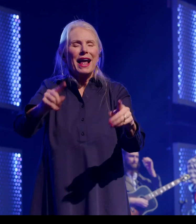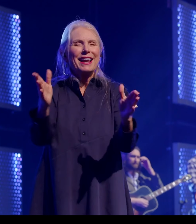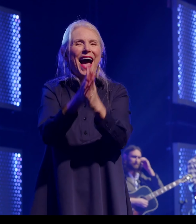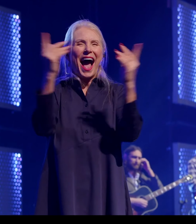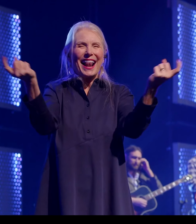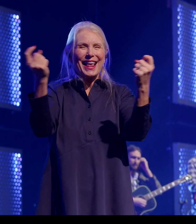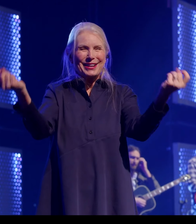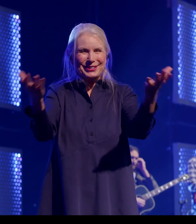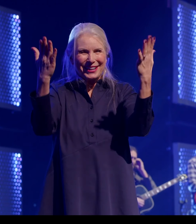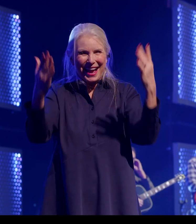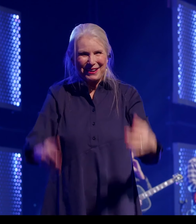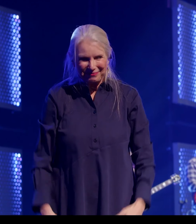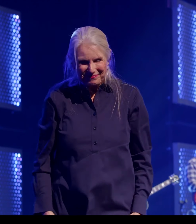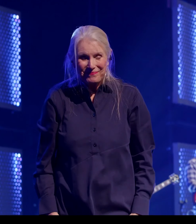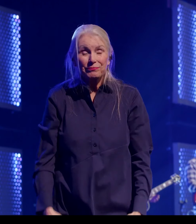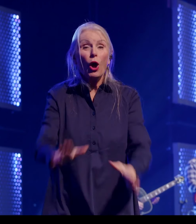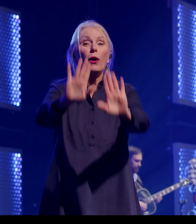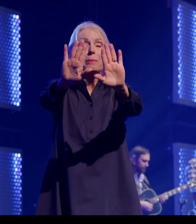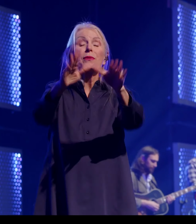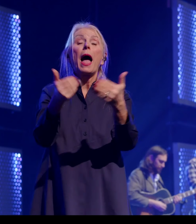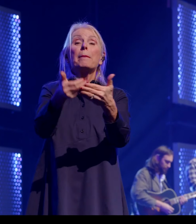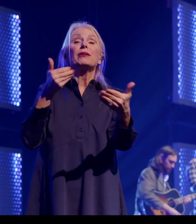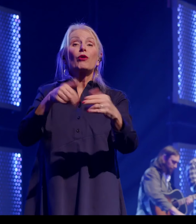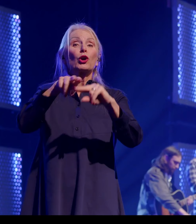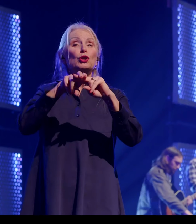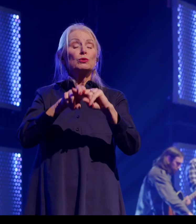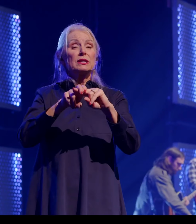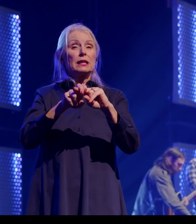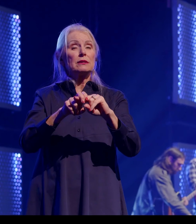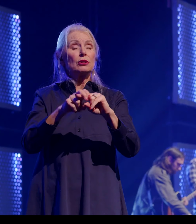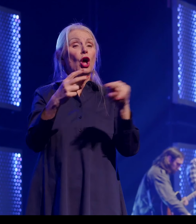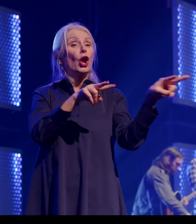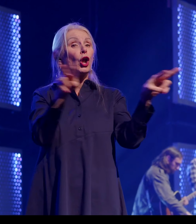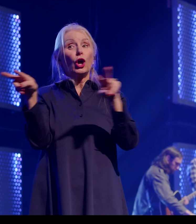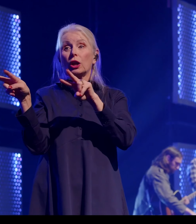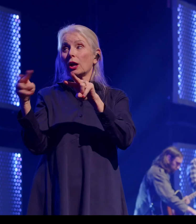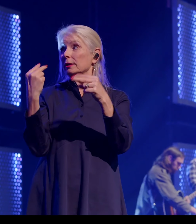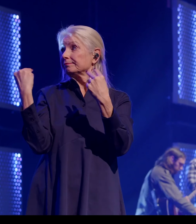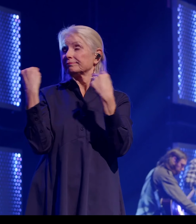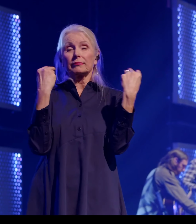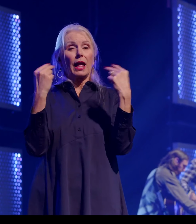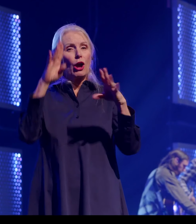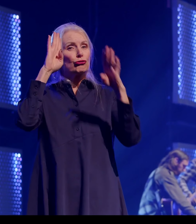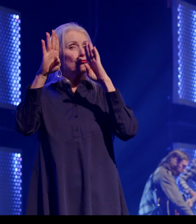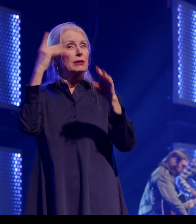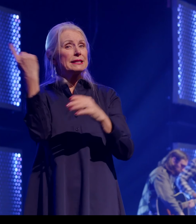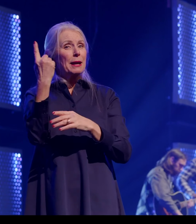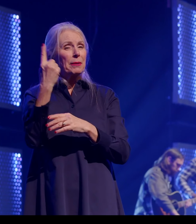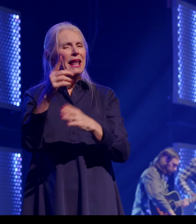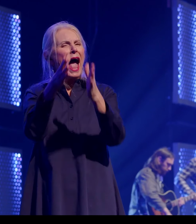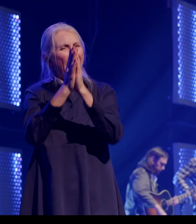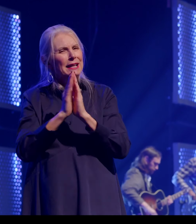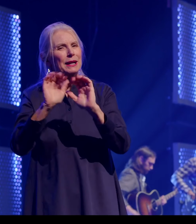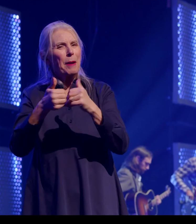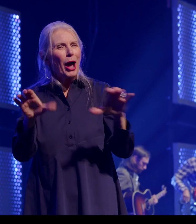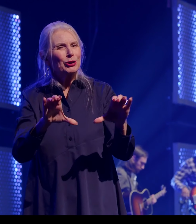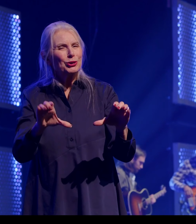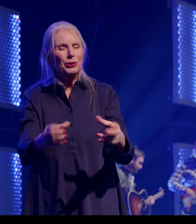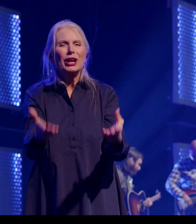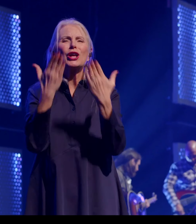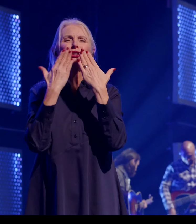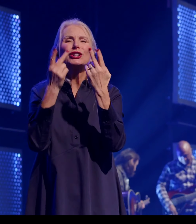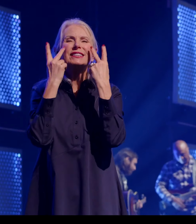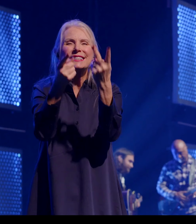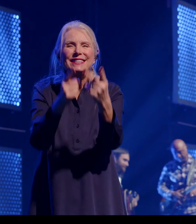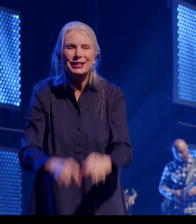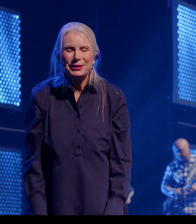Hallelujah. Hallelujah. Hey, before you take your seats, why don't you turn to your right, to your left, your front, back. Greet somebody tonight. Tell them, hey, how you doing? It's so good to see you.